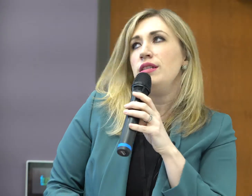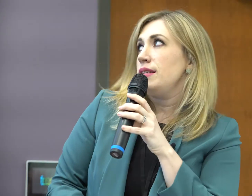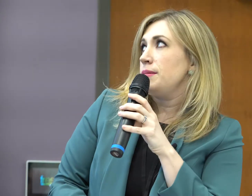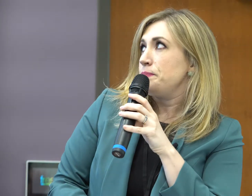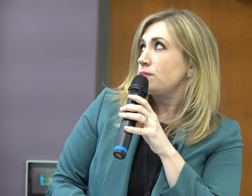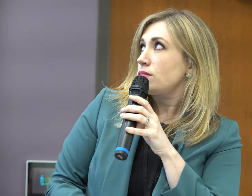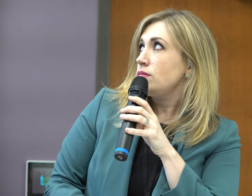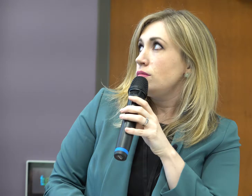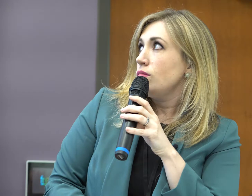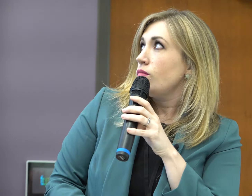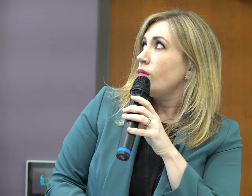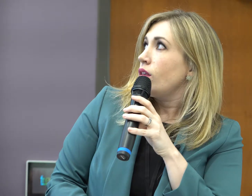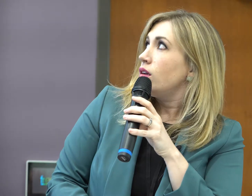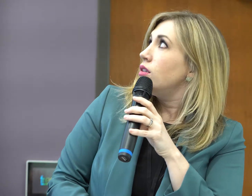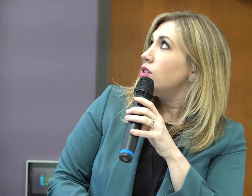those differences.